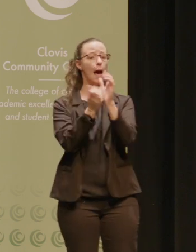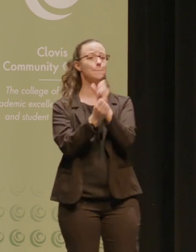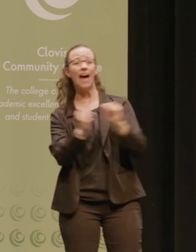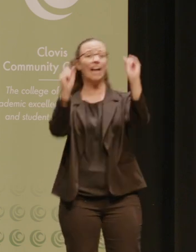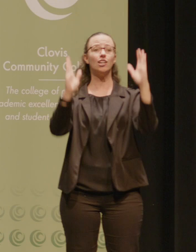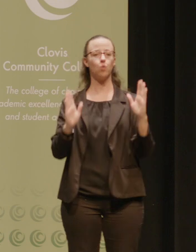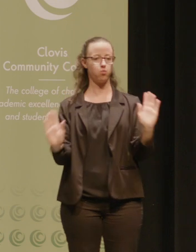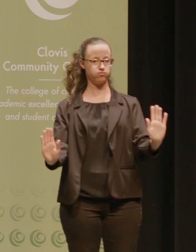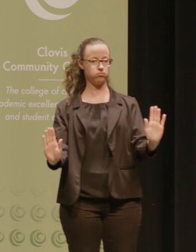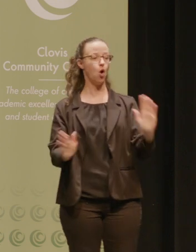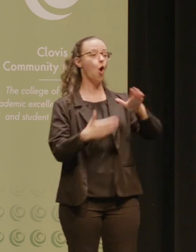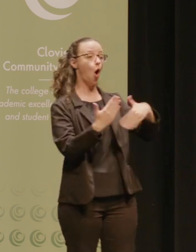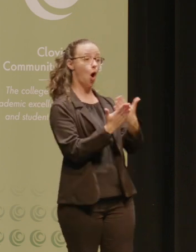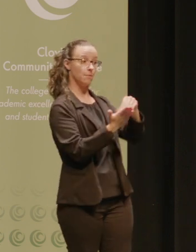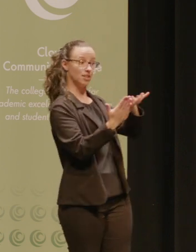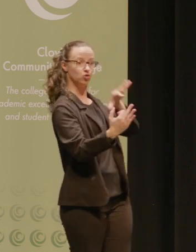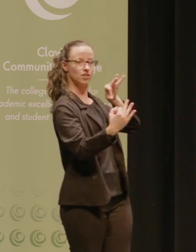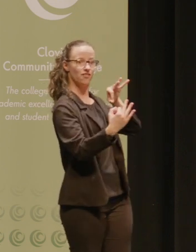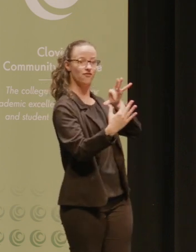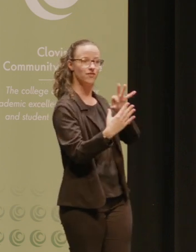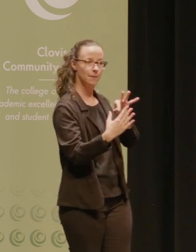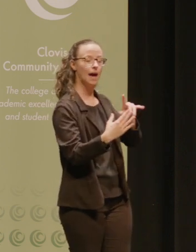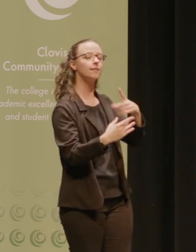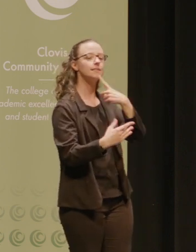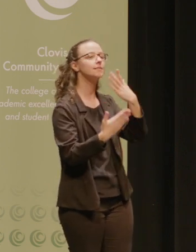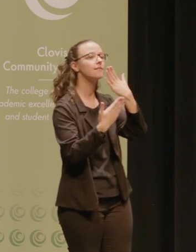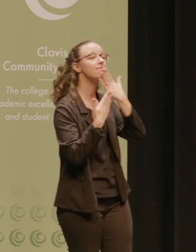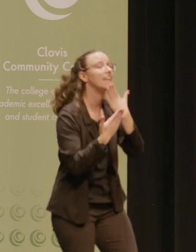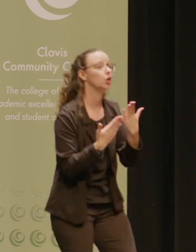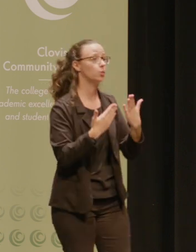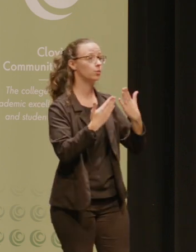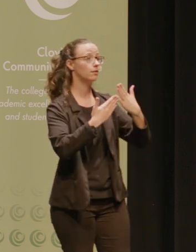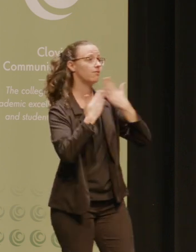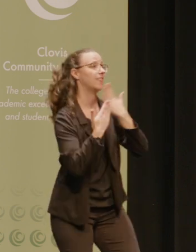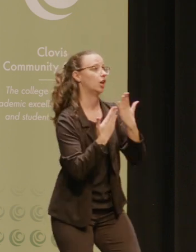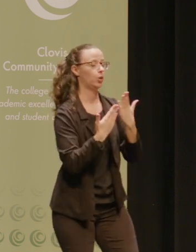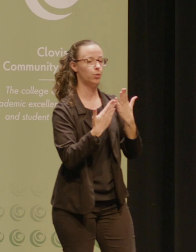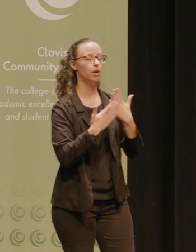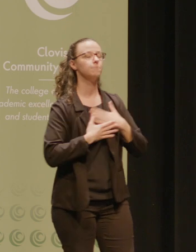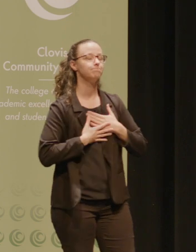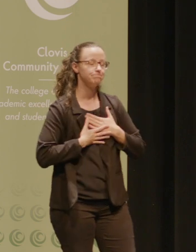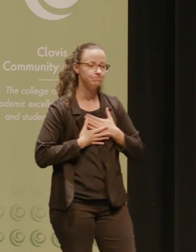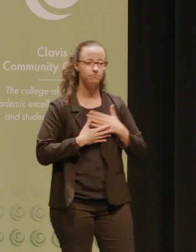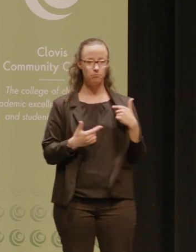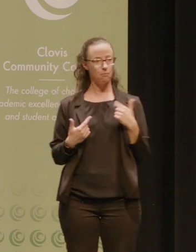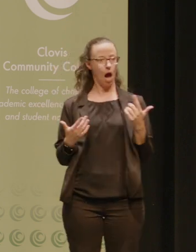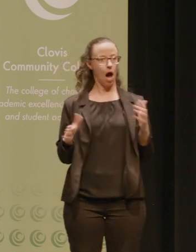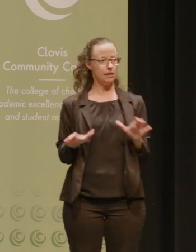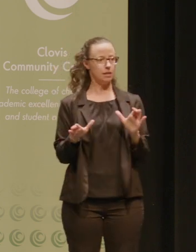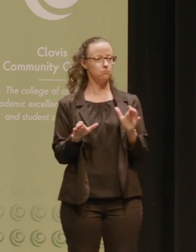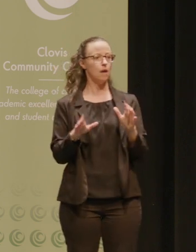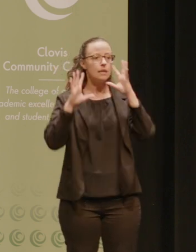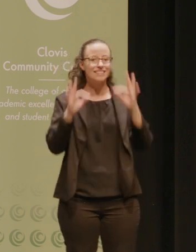every single feedback that I get from my students, it's a profuse thank you. Thank you, thank you. And all I did was make the